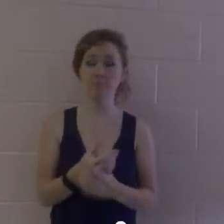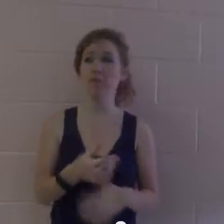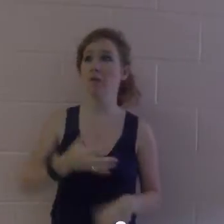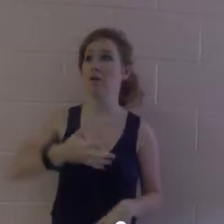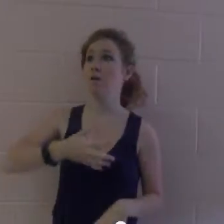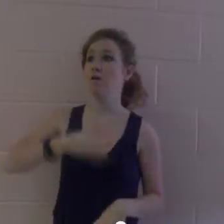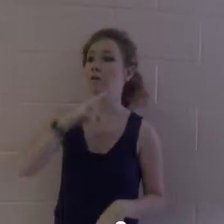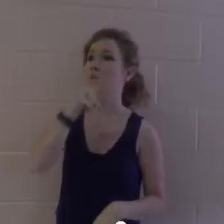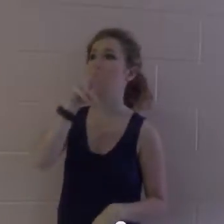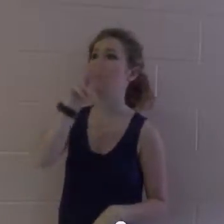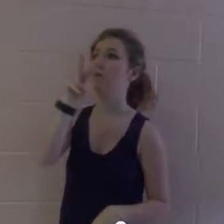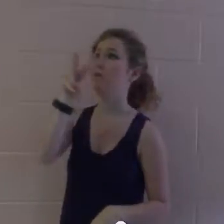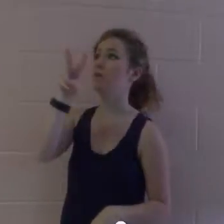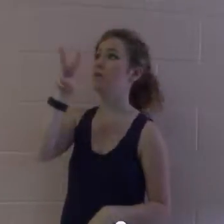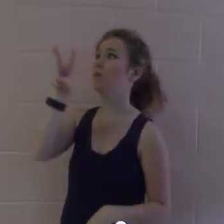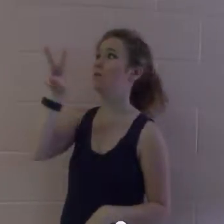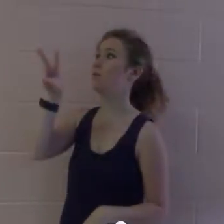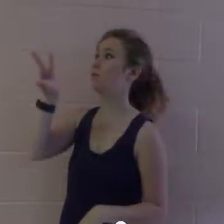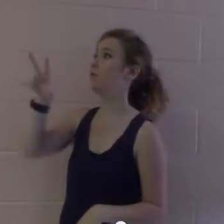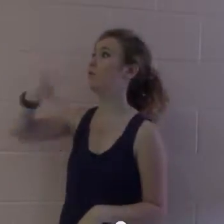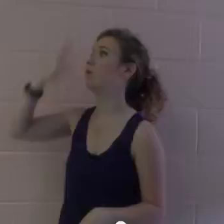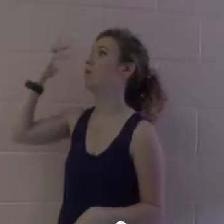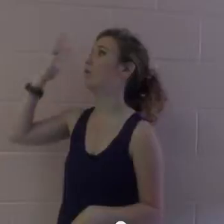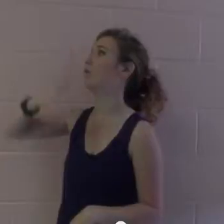It's where the bears only have their mother to look after them